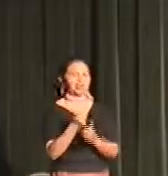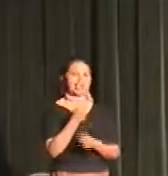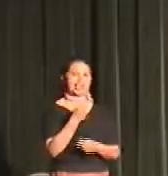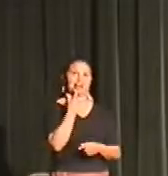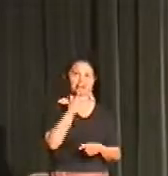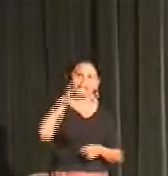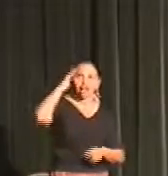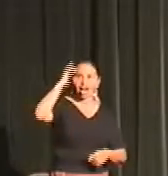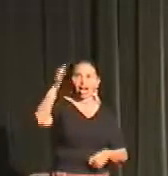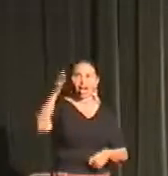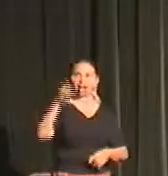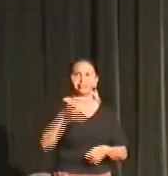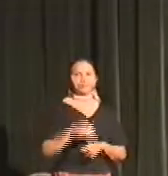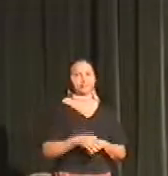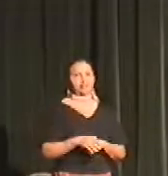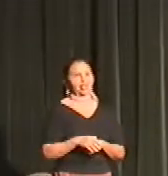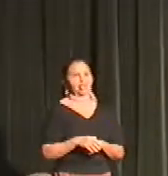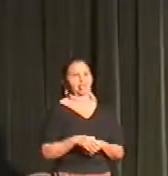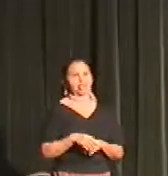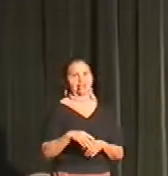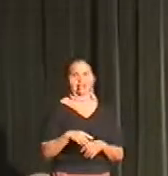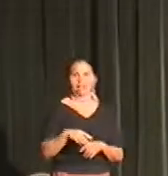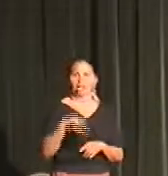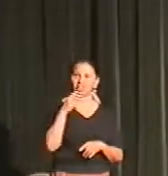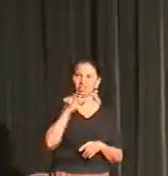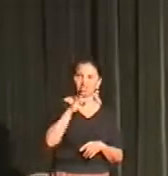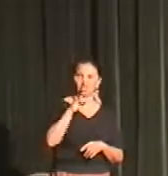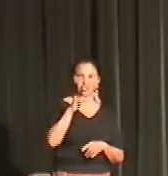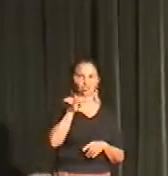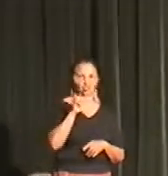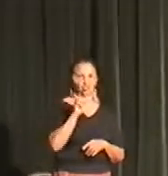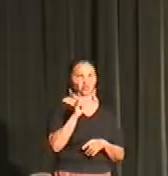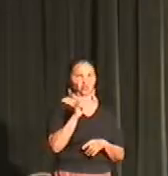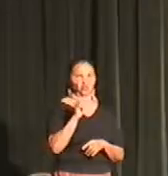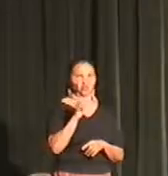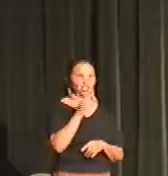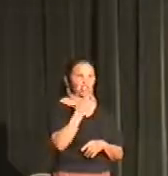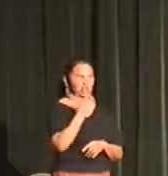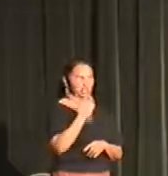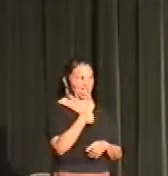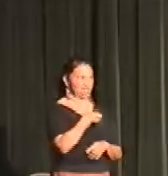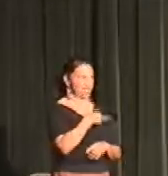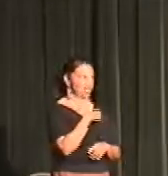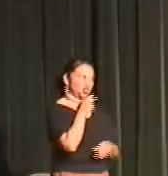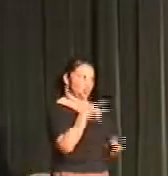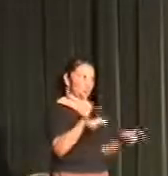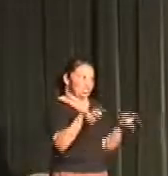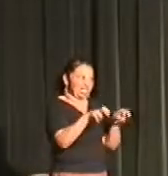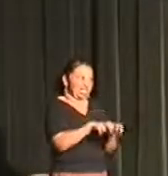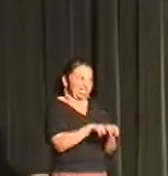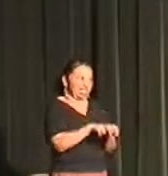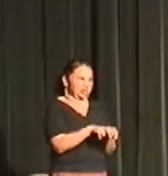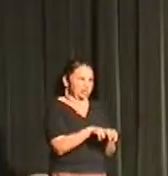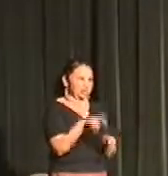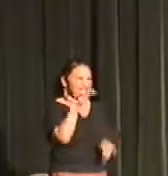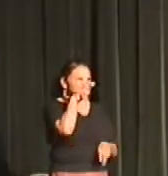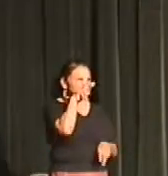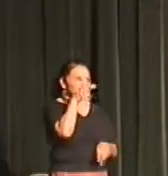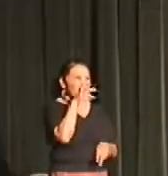June," she'd say, "don't sit next to me at the meeting." She said, "I can't take the cigar smoke." And she said, "And not